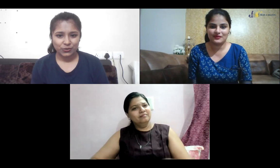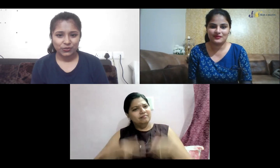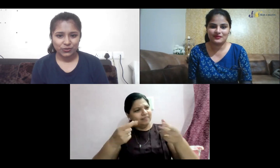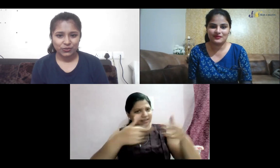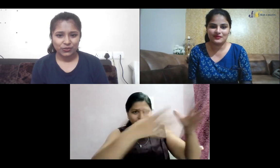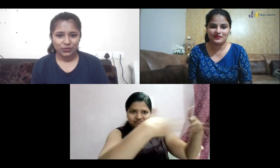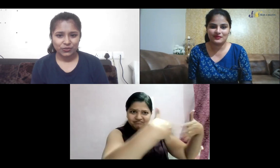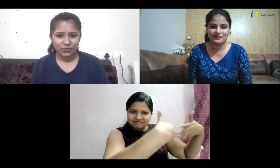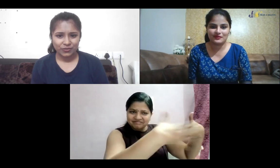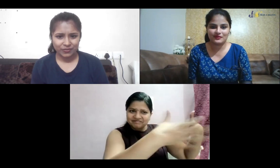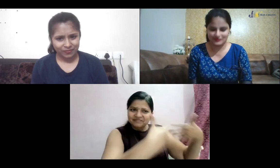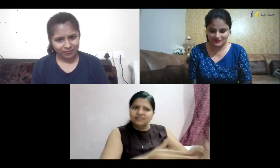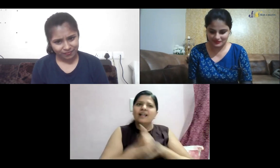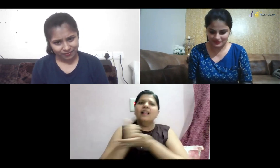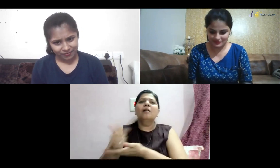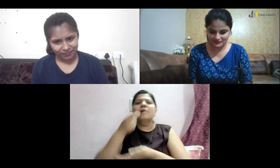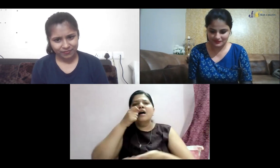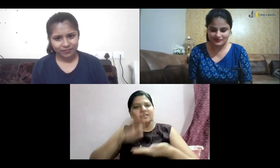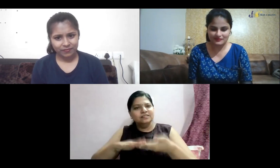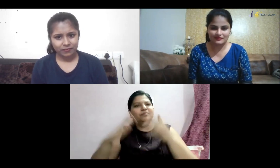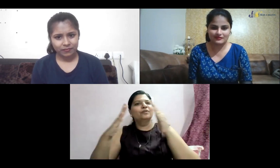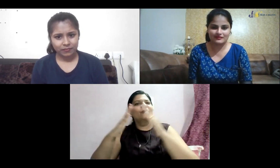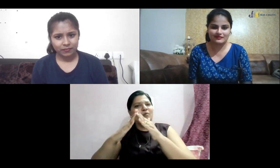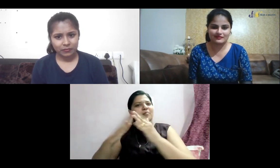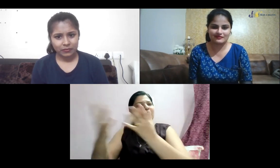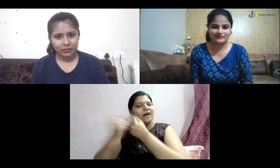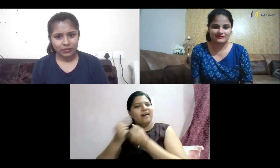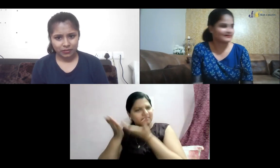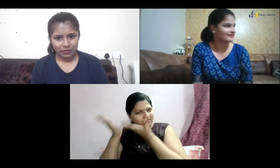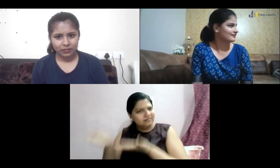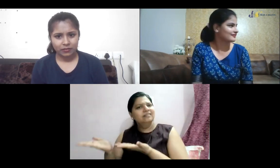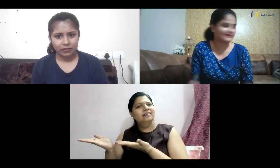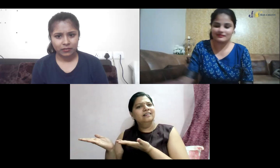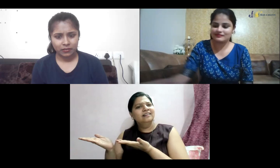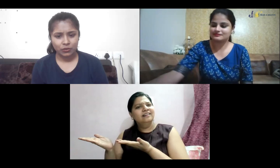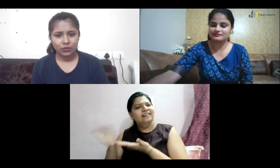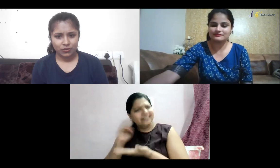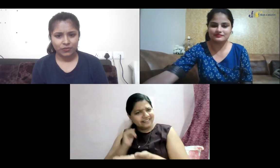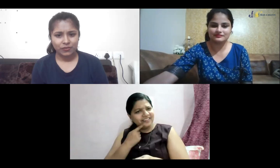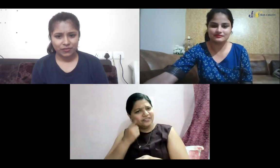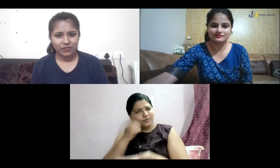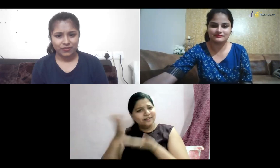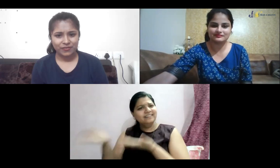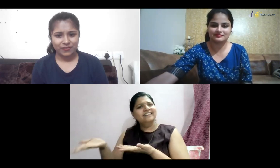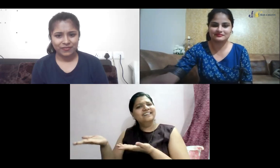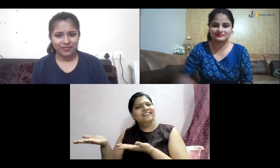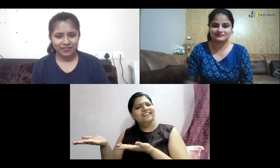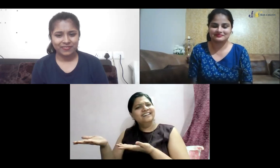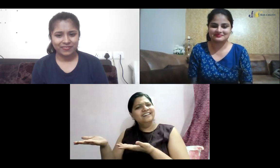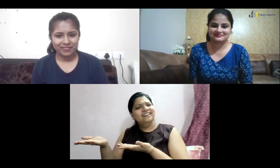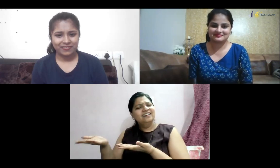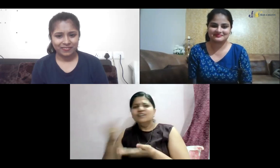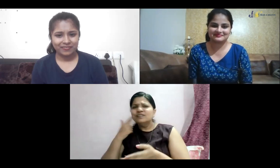nighttime also. In nighttime also, there are some women also, they are working. So she got the